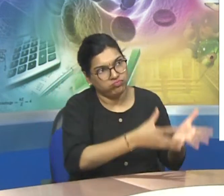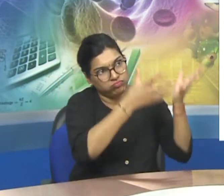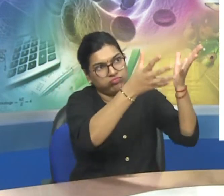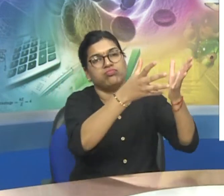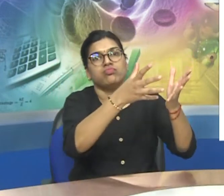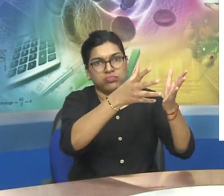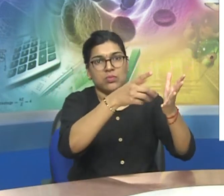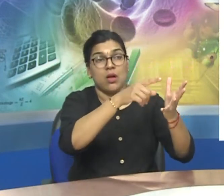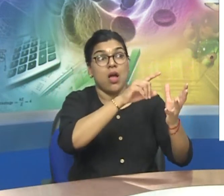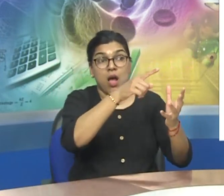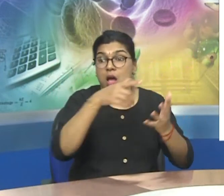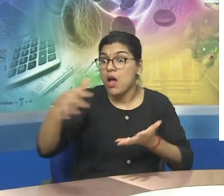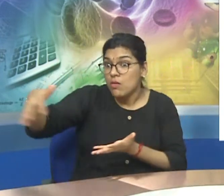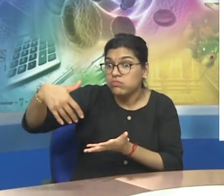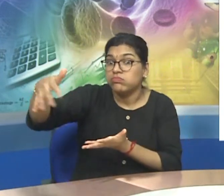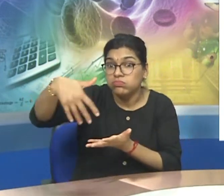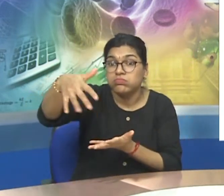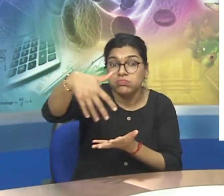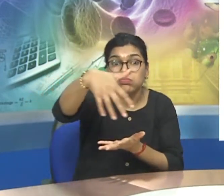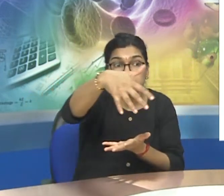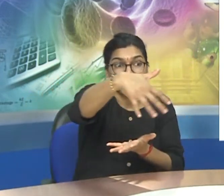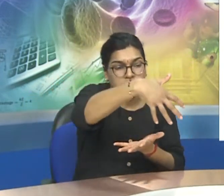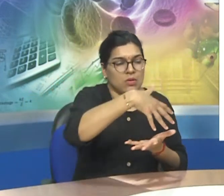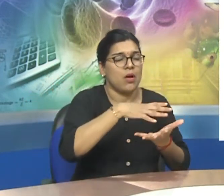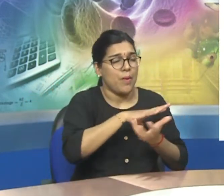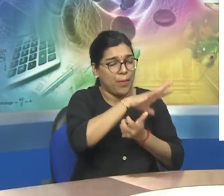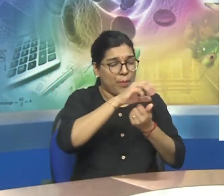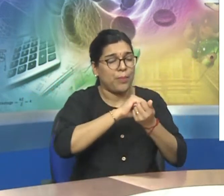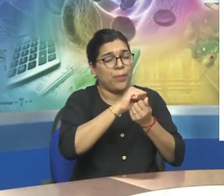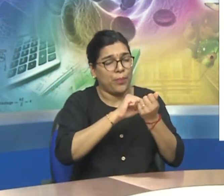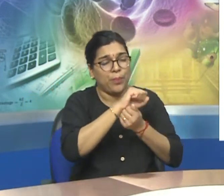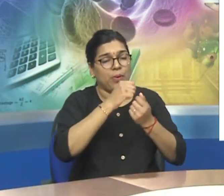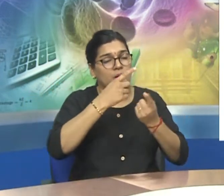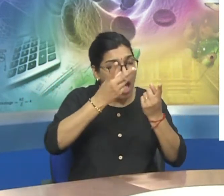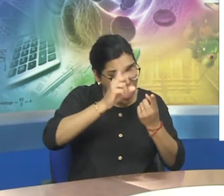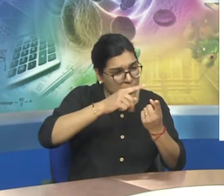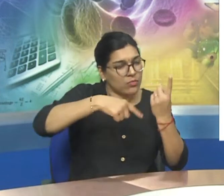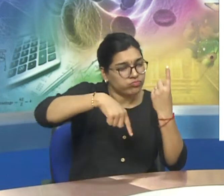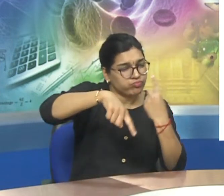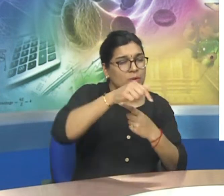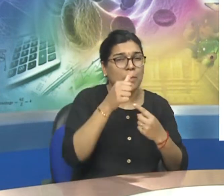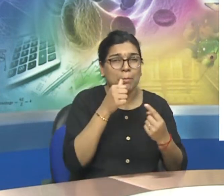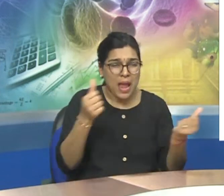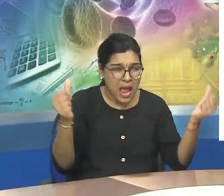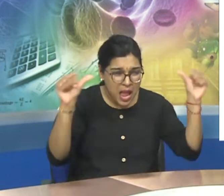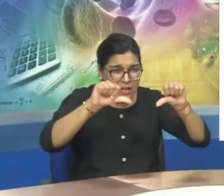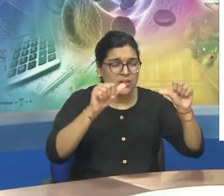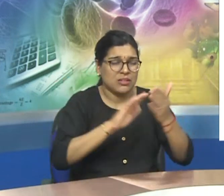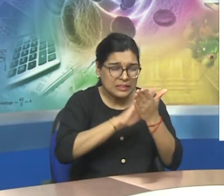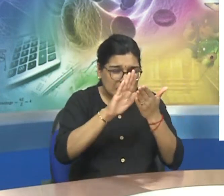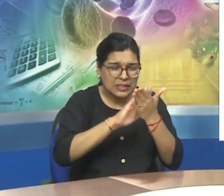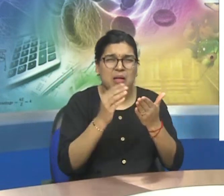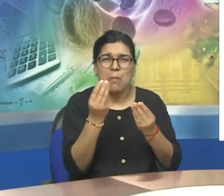scrap. And from there onwards, that old newspaper goes to the factory, and there